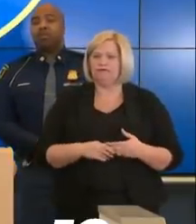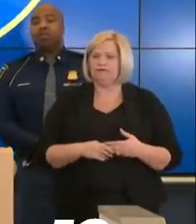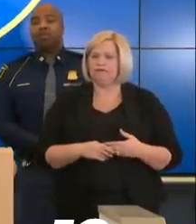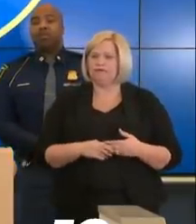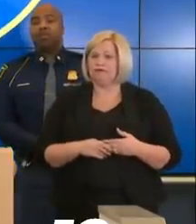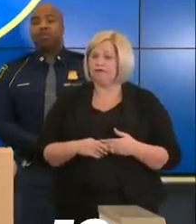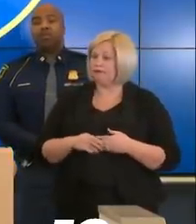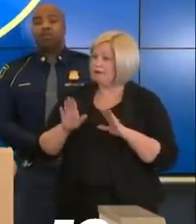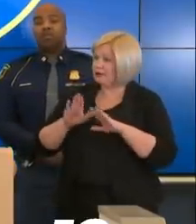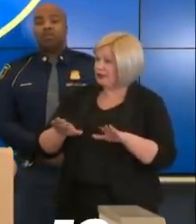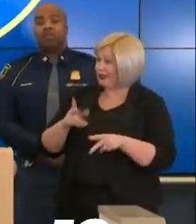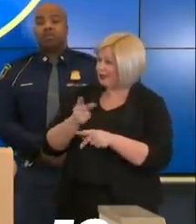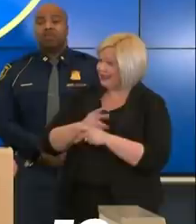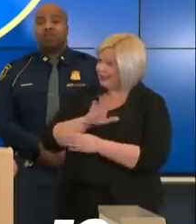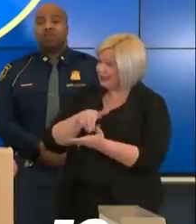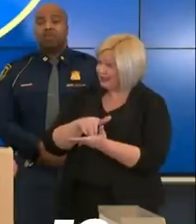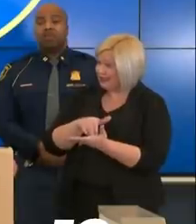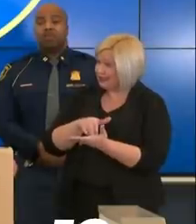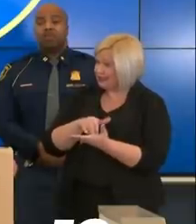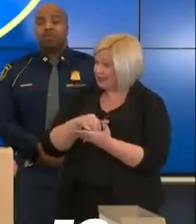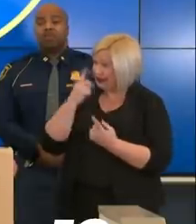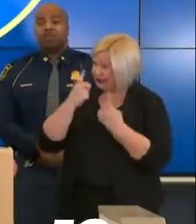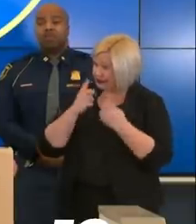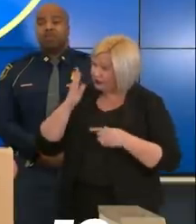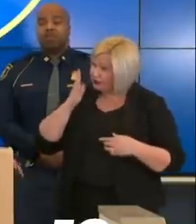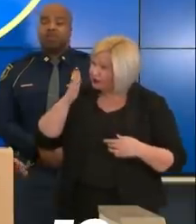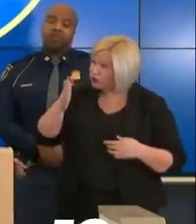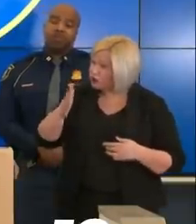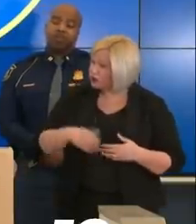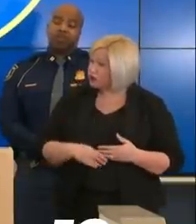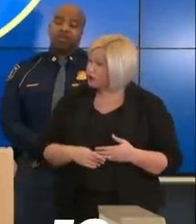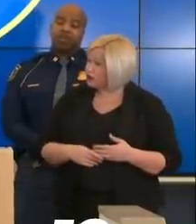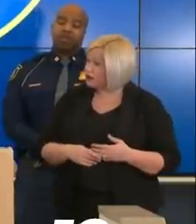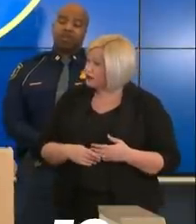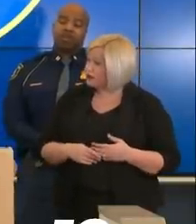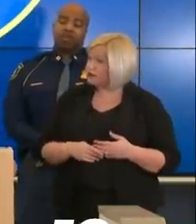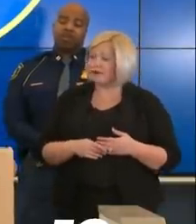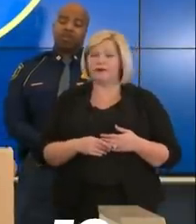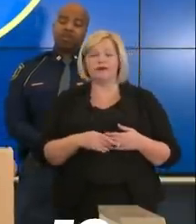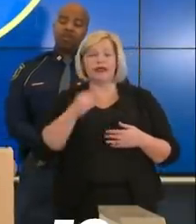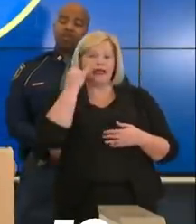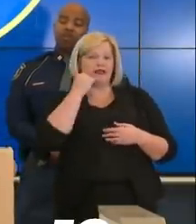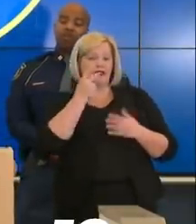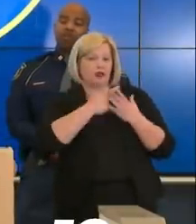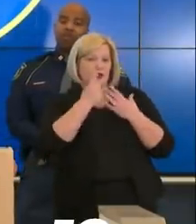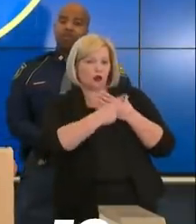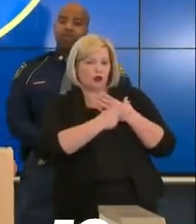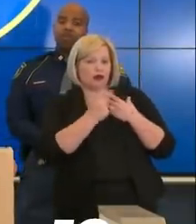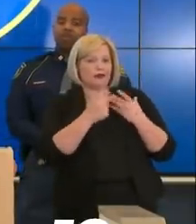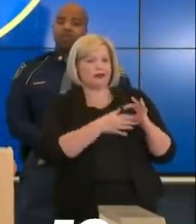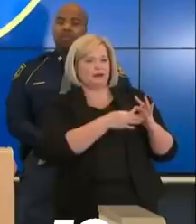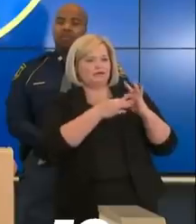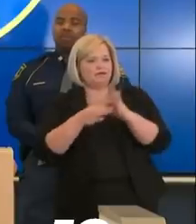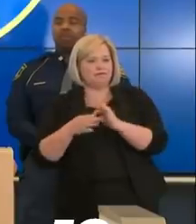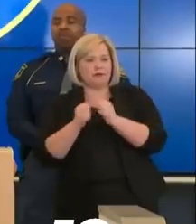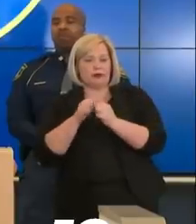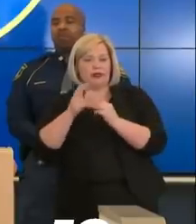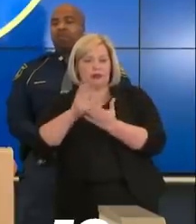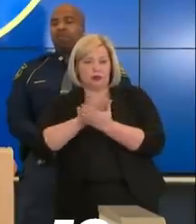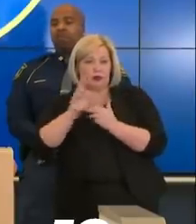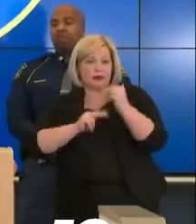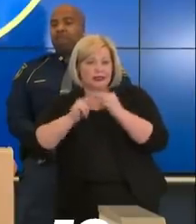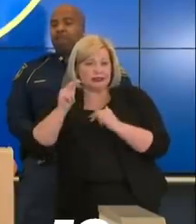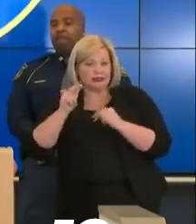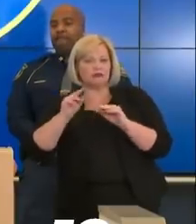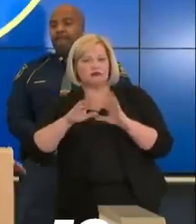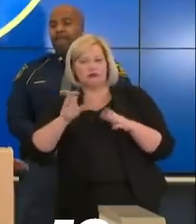Will child care centers be considered in the future? Well, you know, if the program is something that is adjacent or attached to a school building,